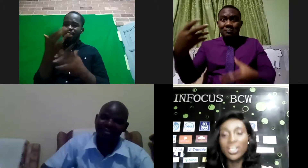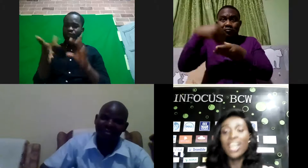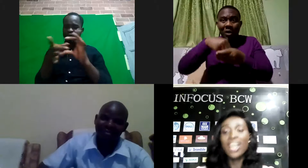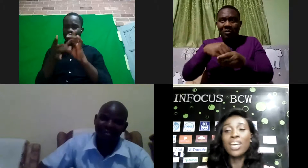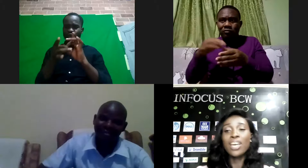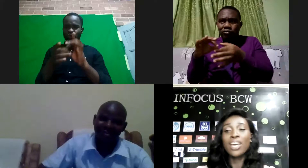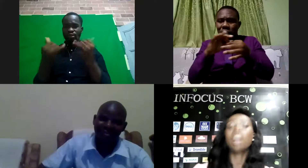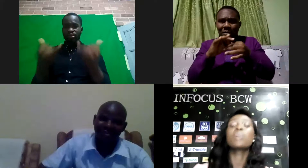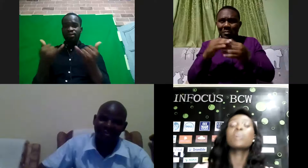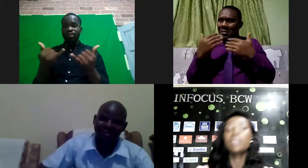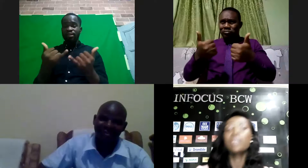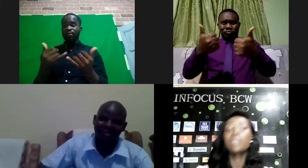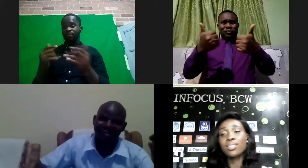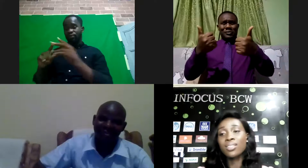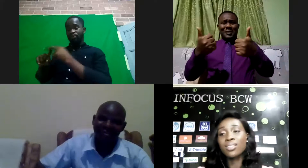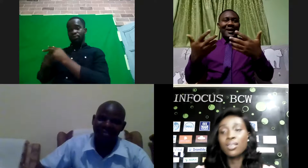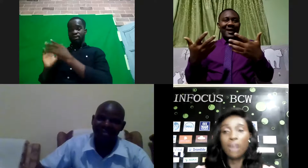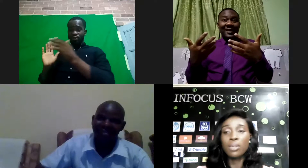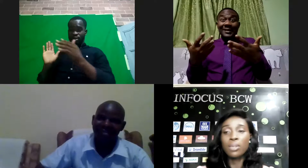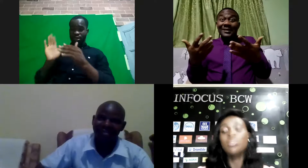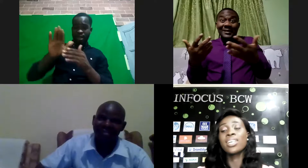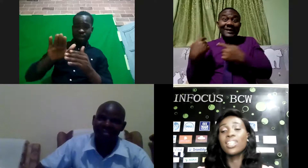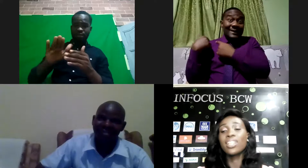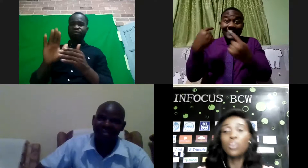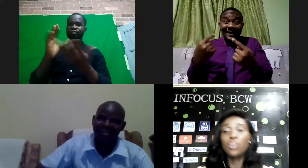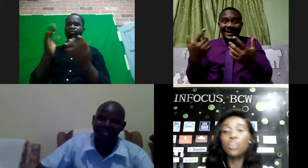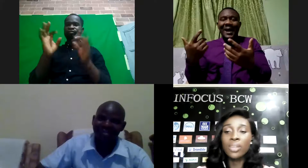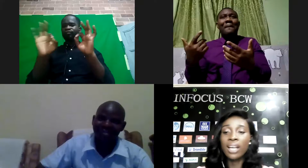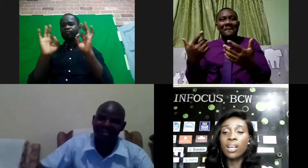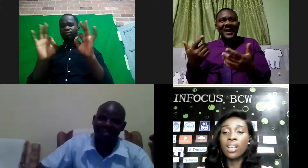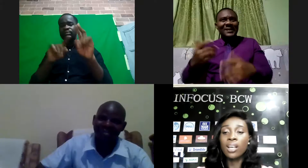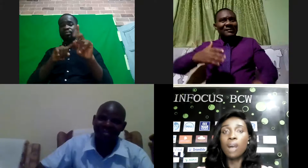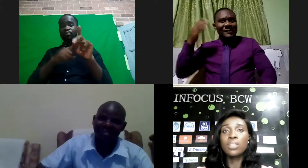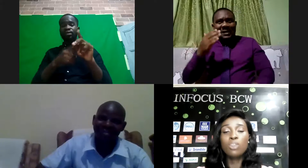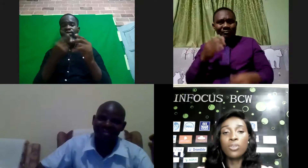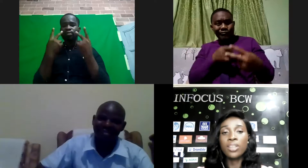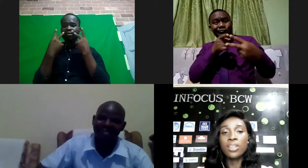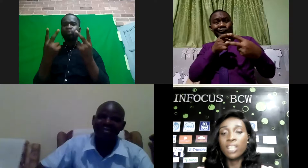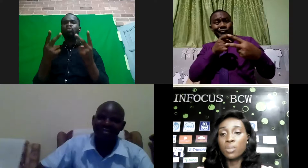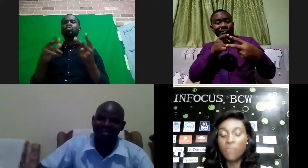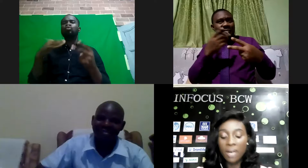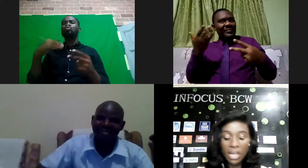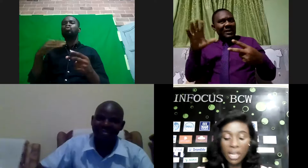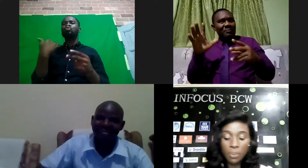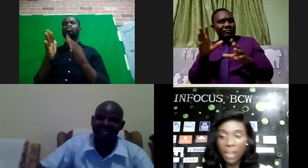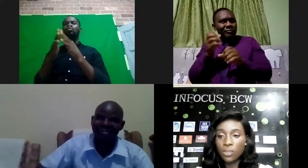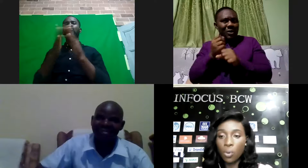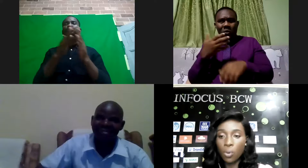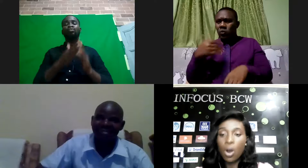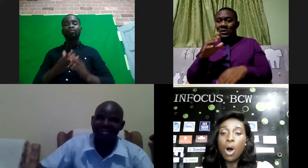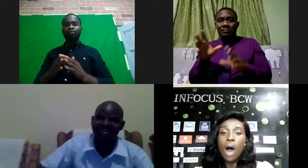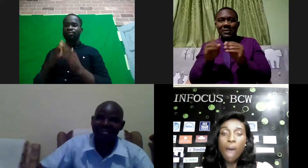So good. If you have been with us since the beginning, you will know that this conference has been very